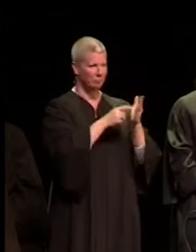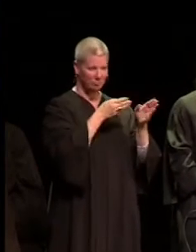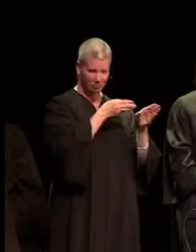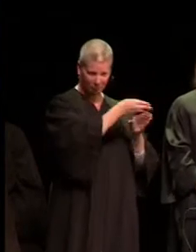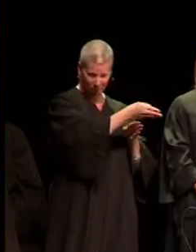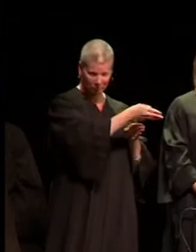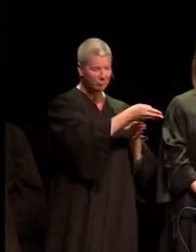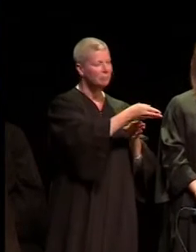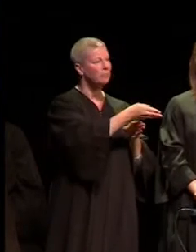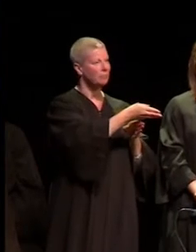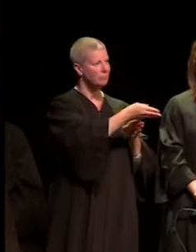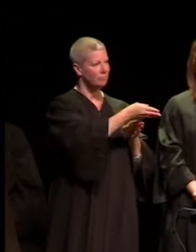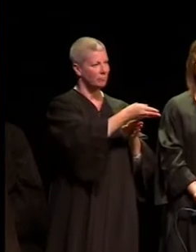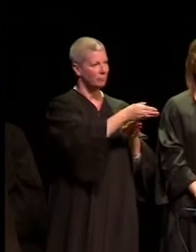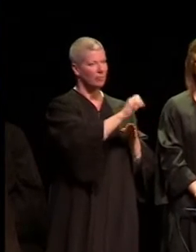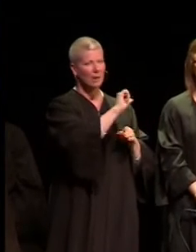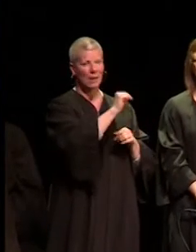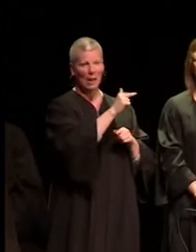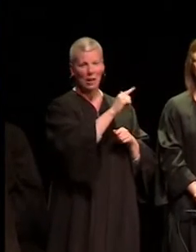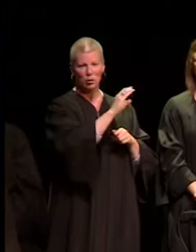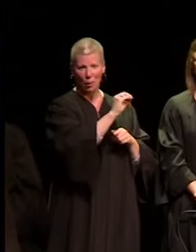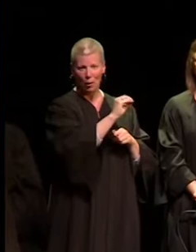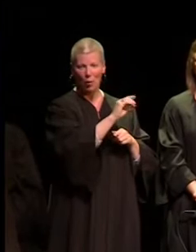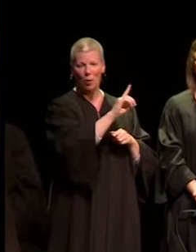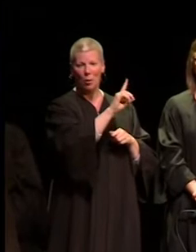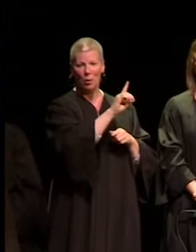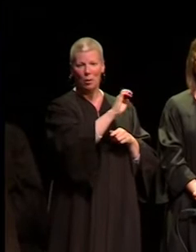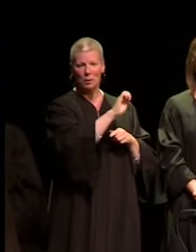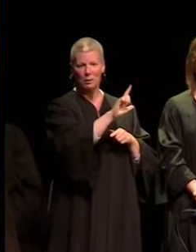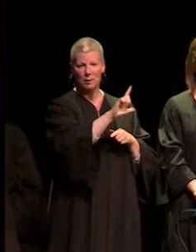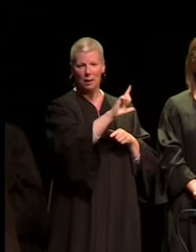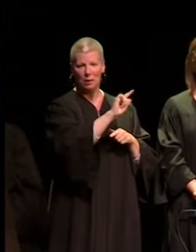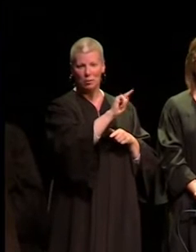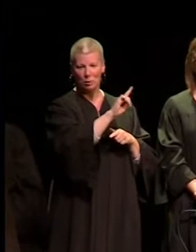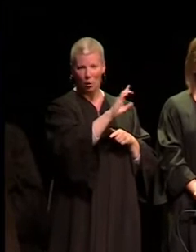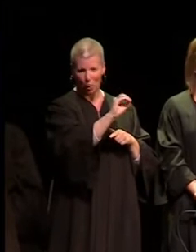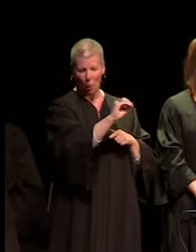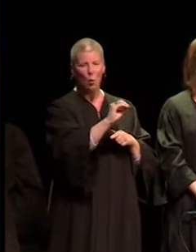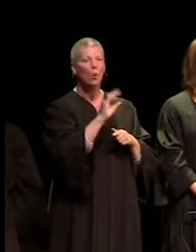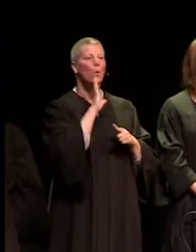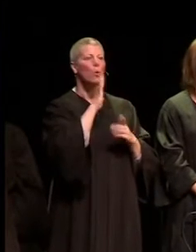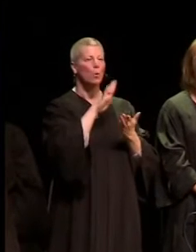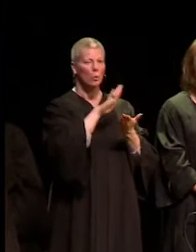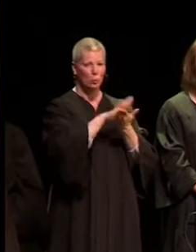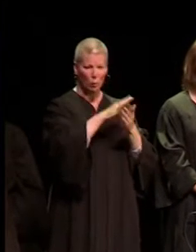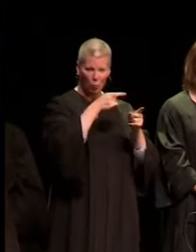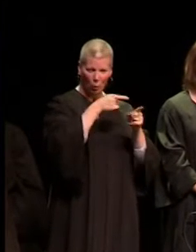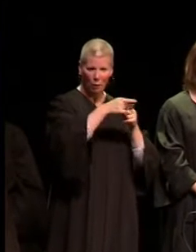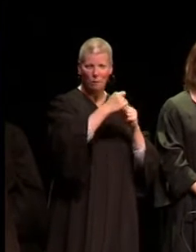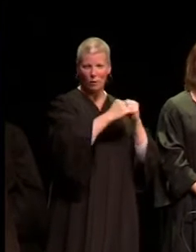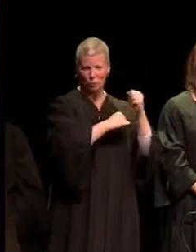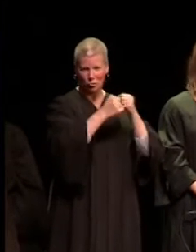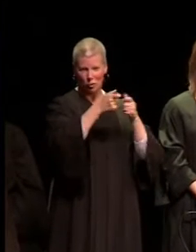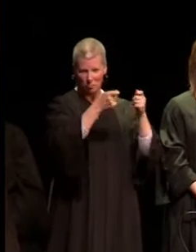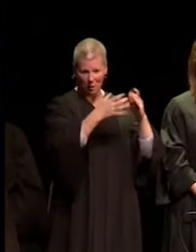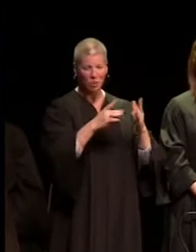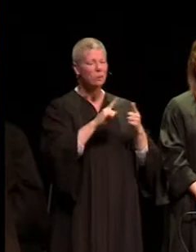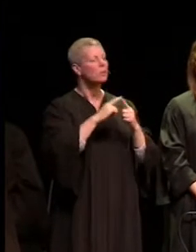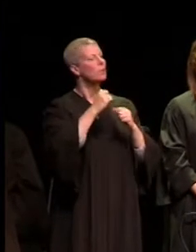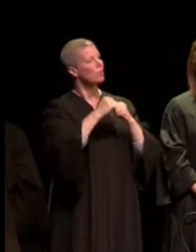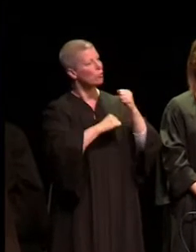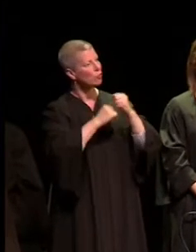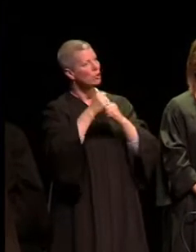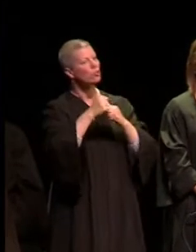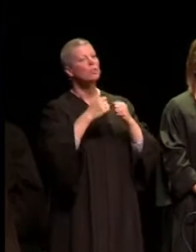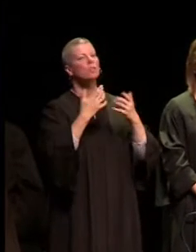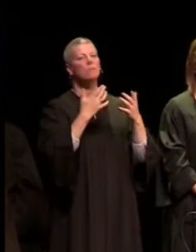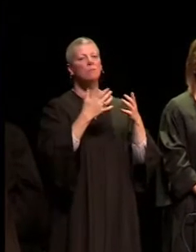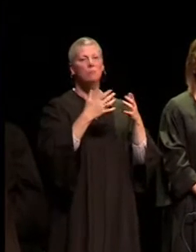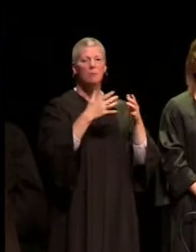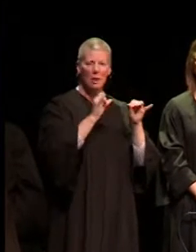the Angelo Delzato School of Construction Management Construction Engineering Technician